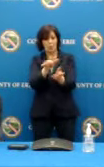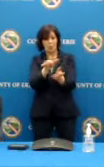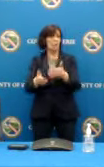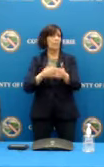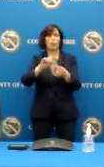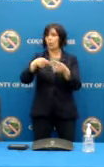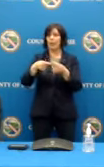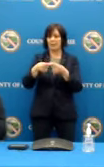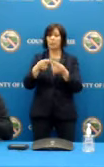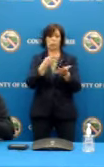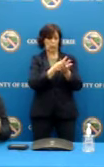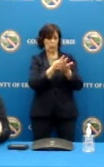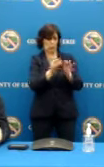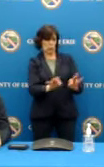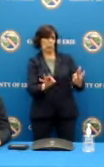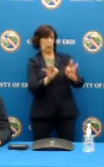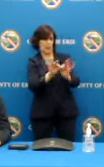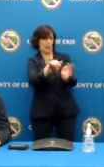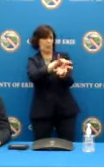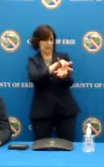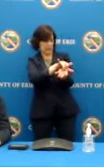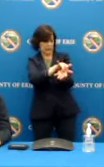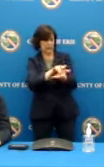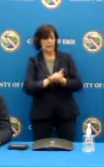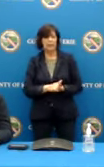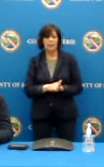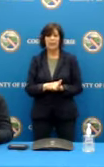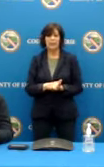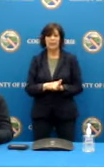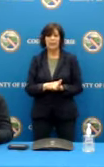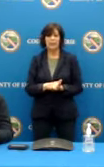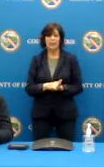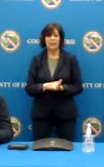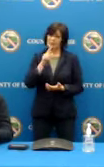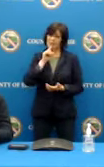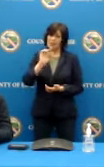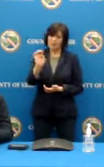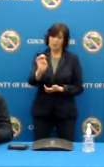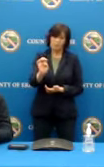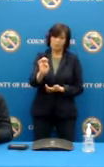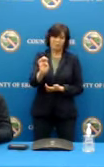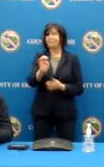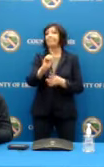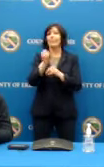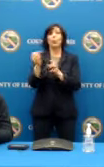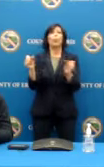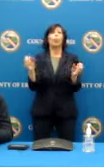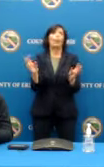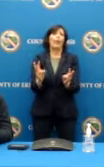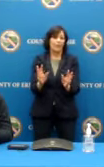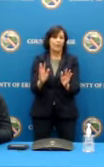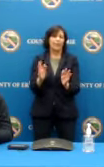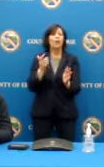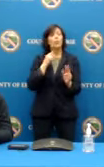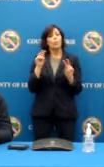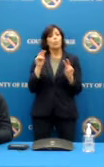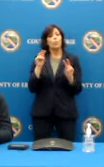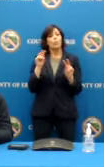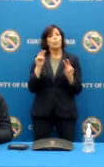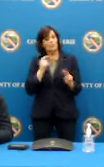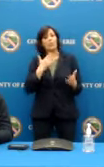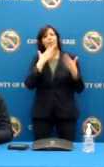is, but specifically when we're entering a difficult situation with an emergency because of the weather. But we are monitoring this. I want